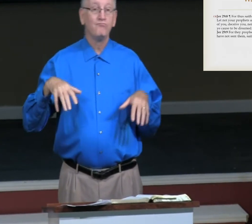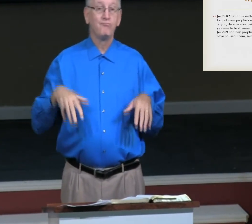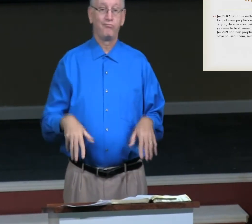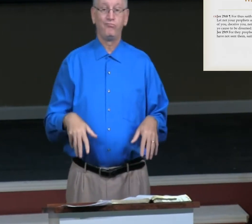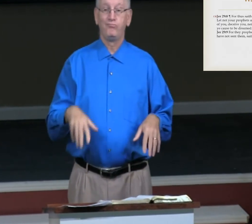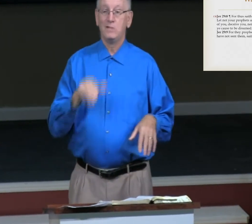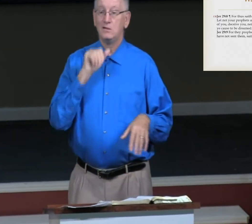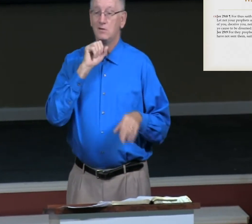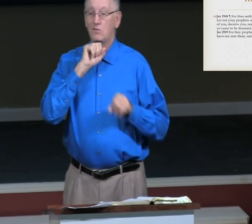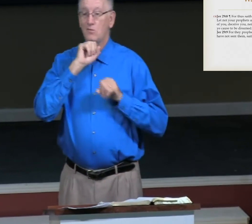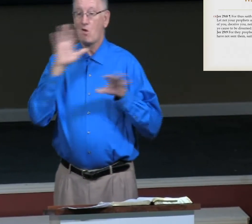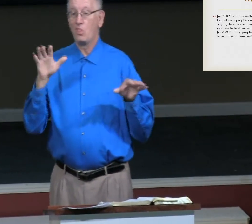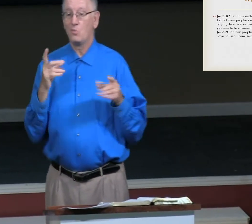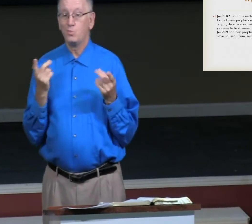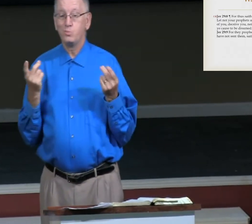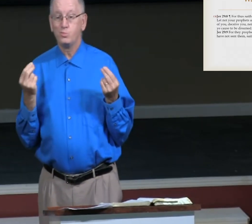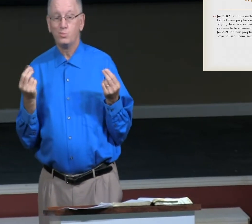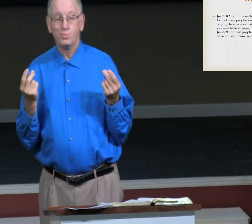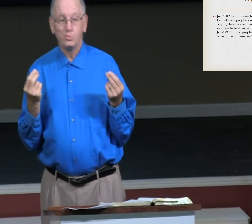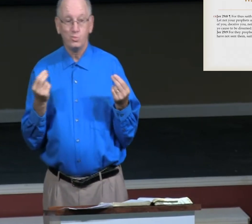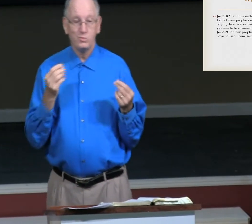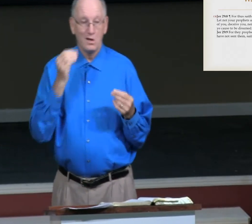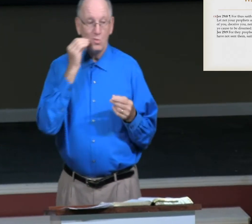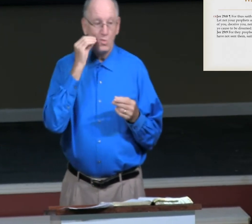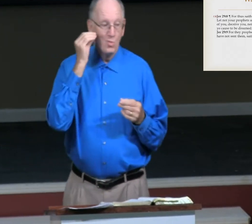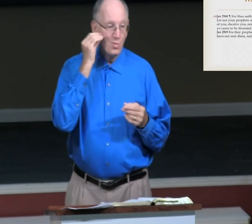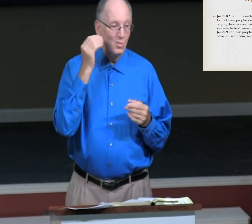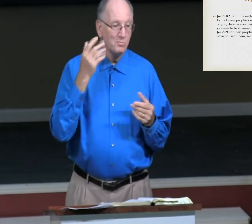9 says, I know right now you're at home, you have nothing to do.